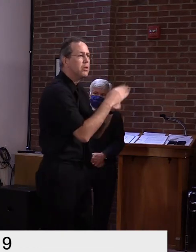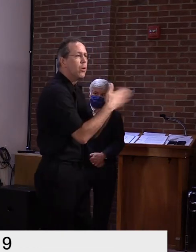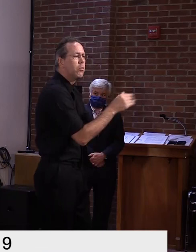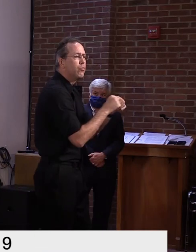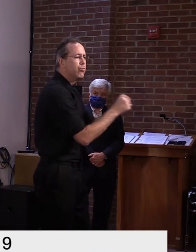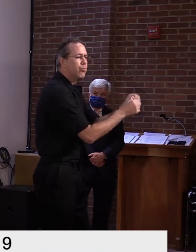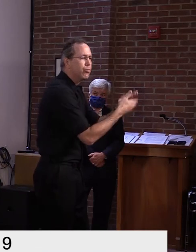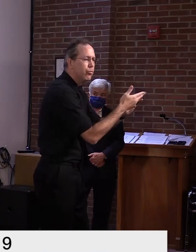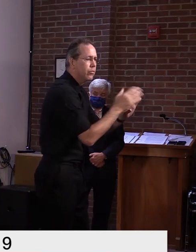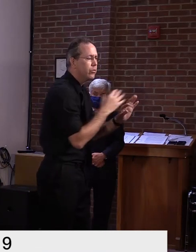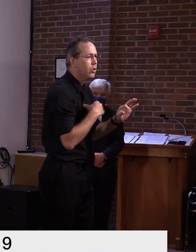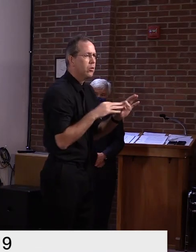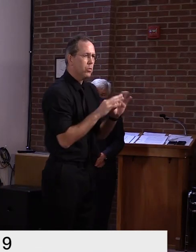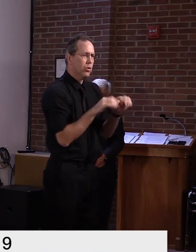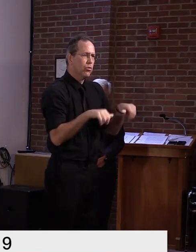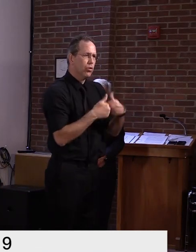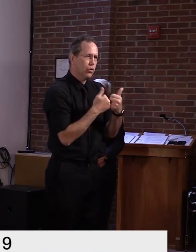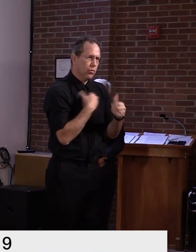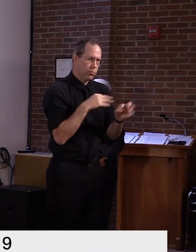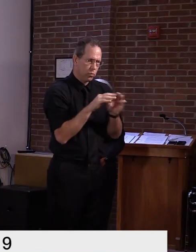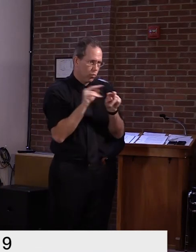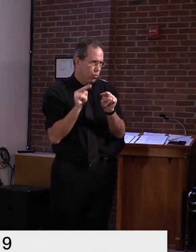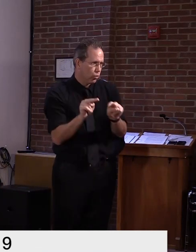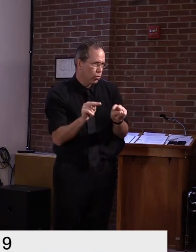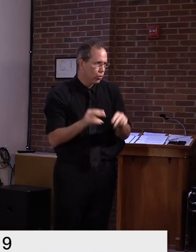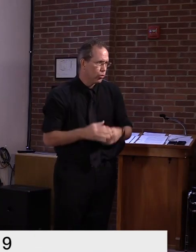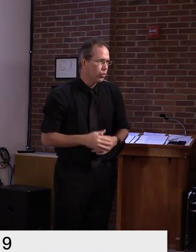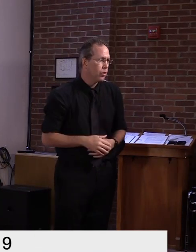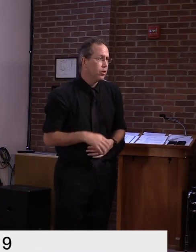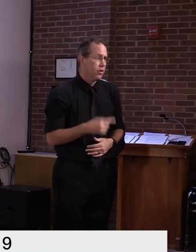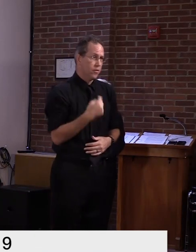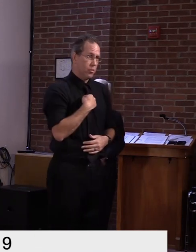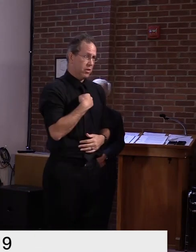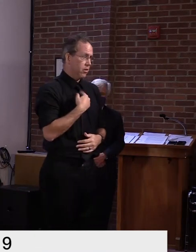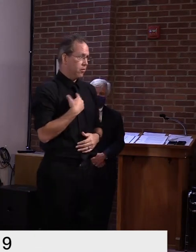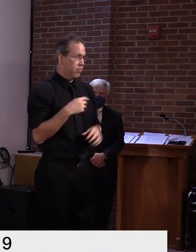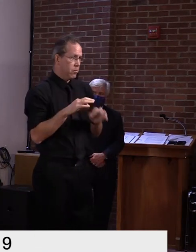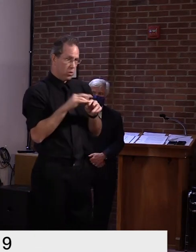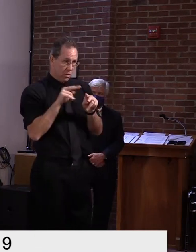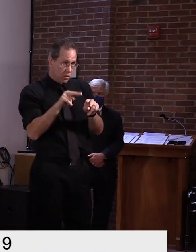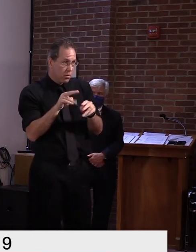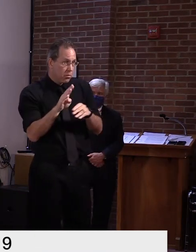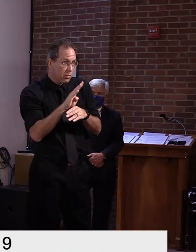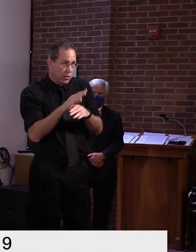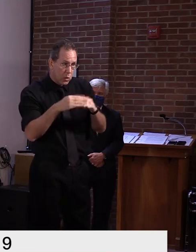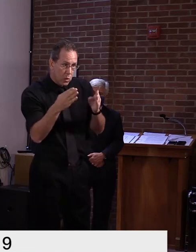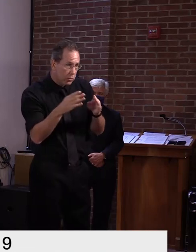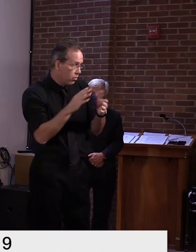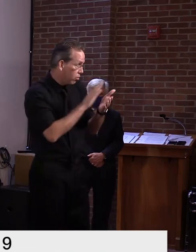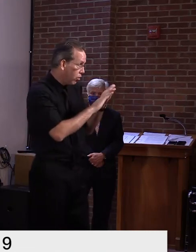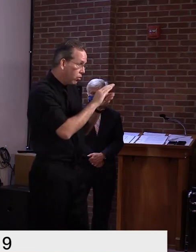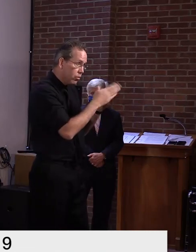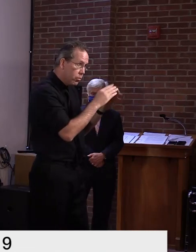is another quarter turn of the spigot from my perspective. Thank you. Anything to add?